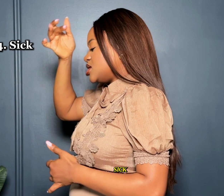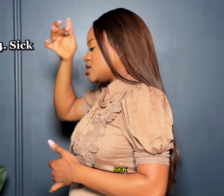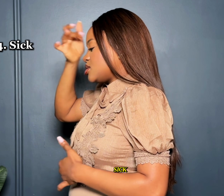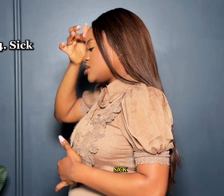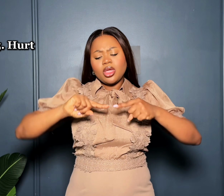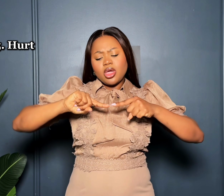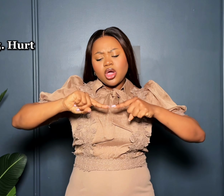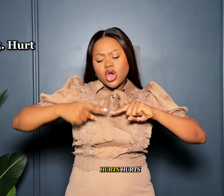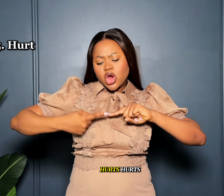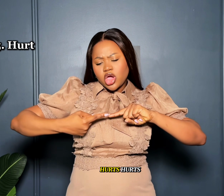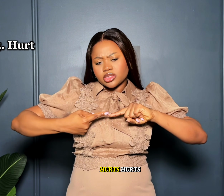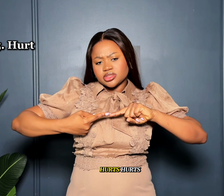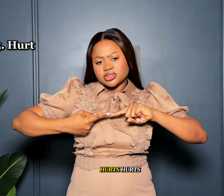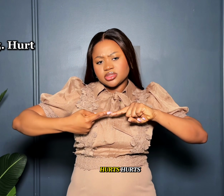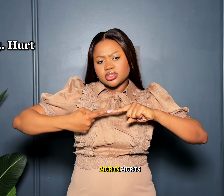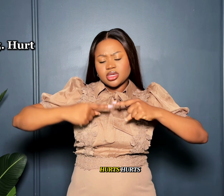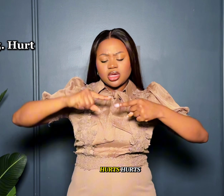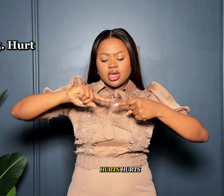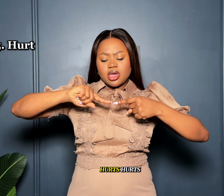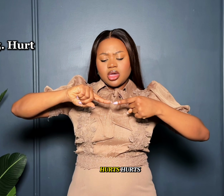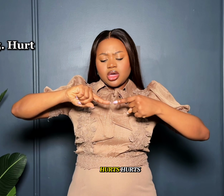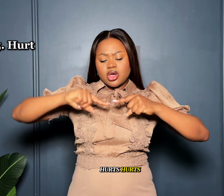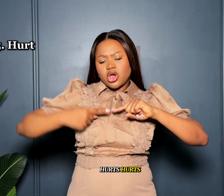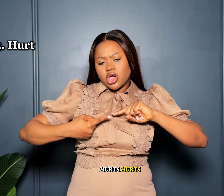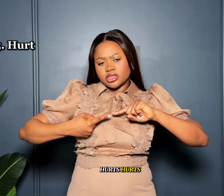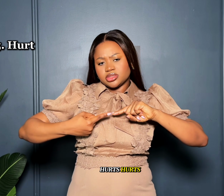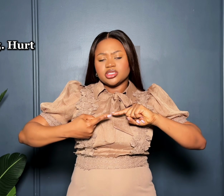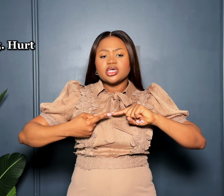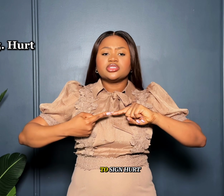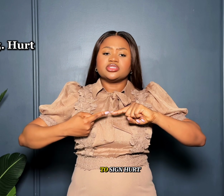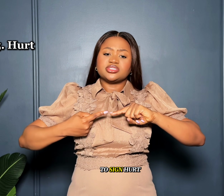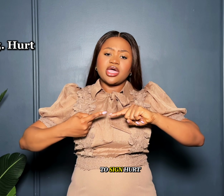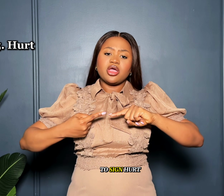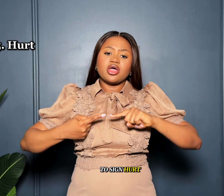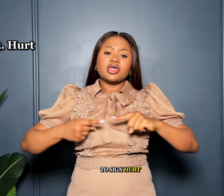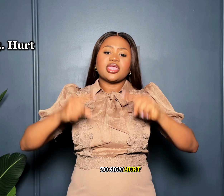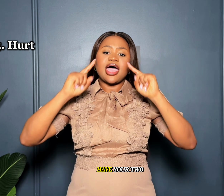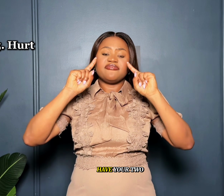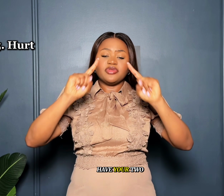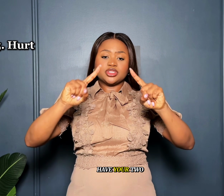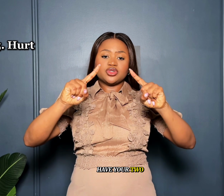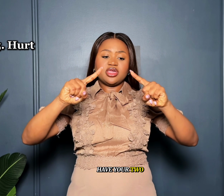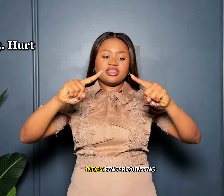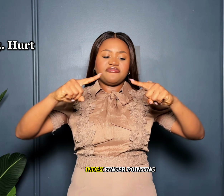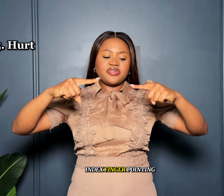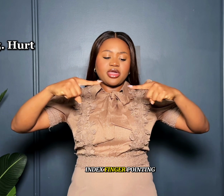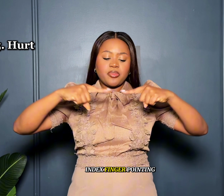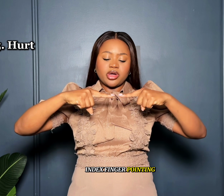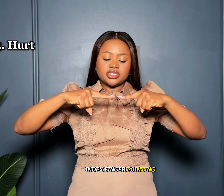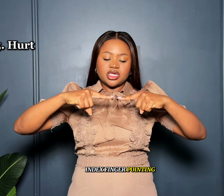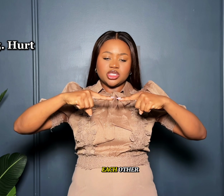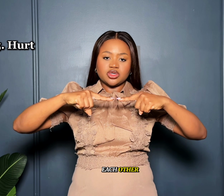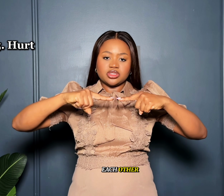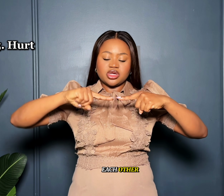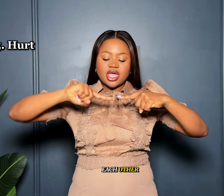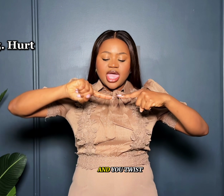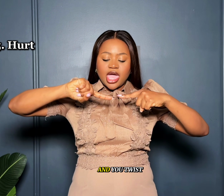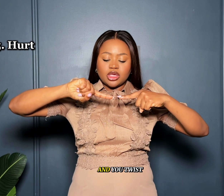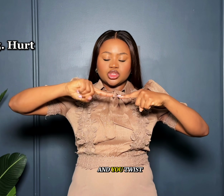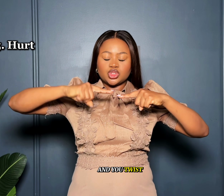sick. Hurts, hurts. To sign hurt, have your two index finger pointing each other, and you